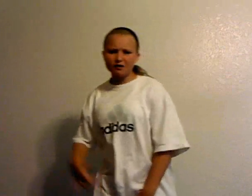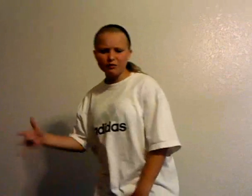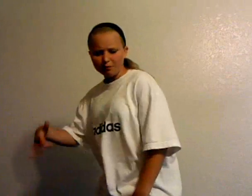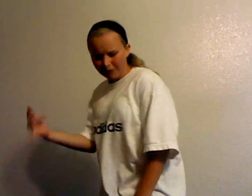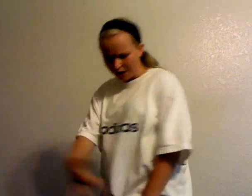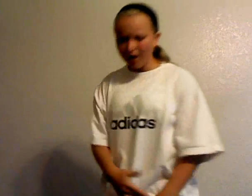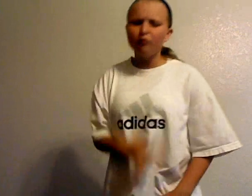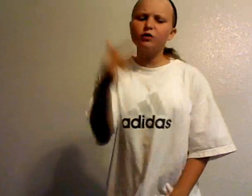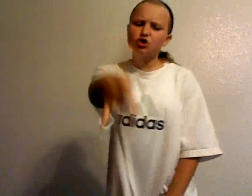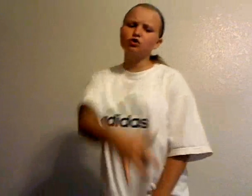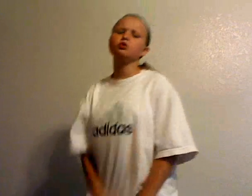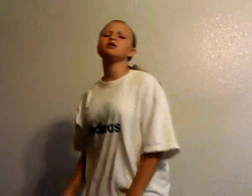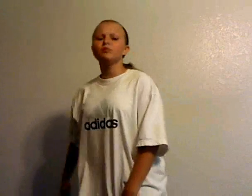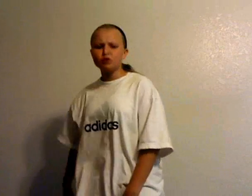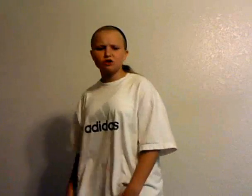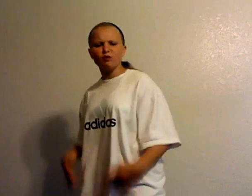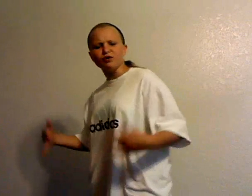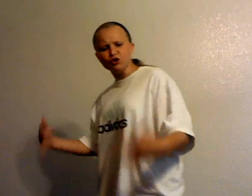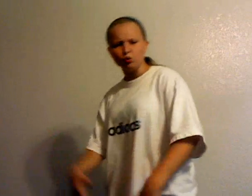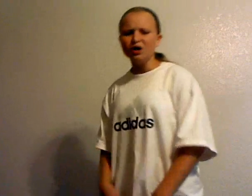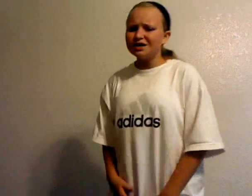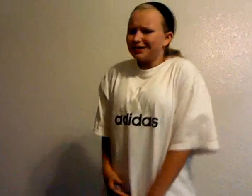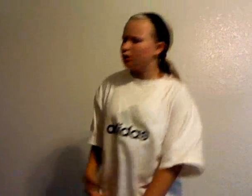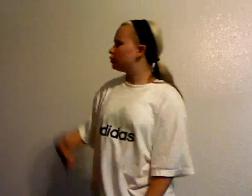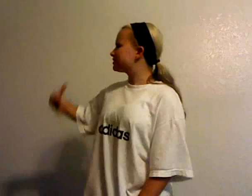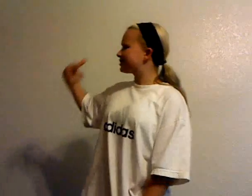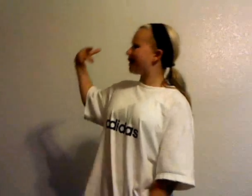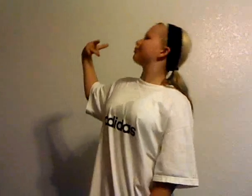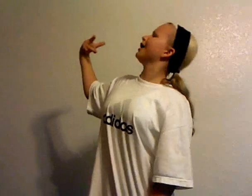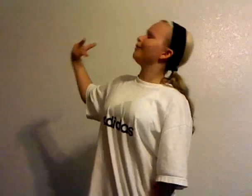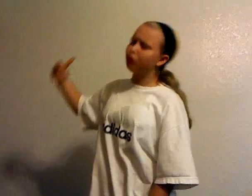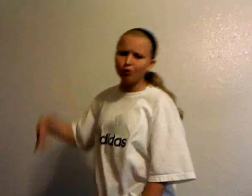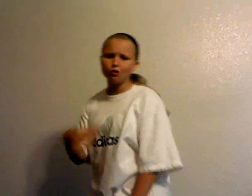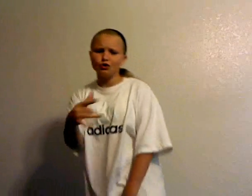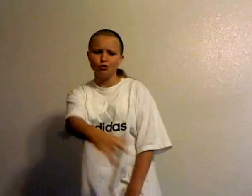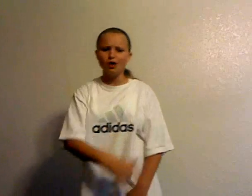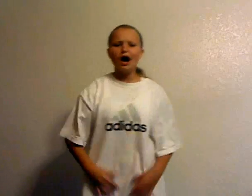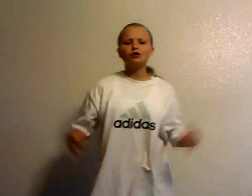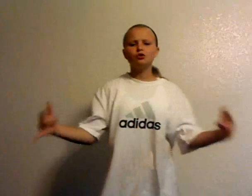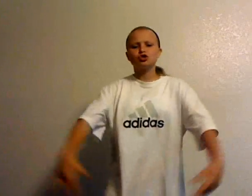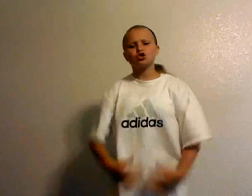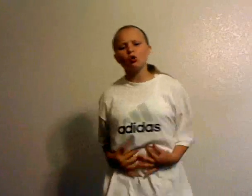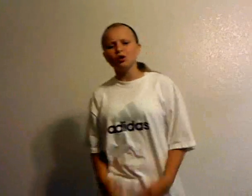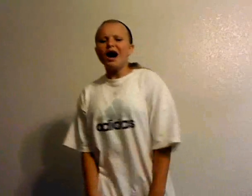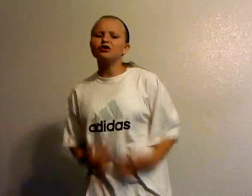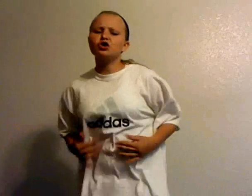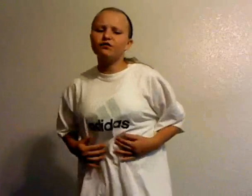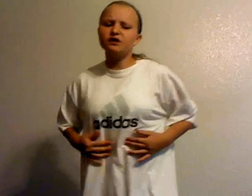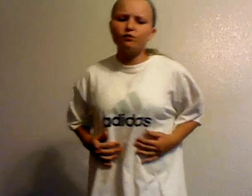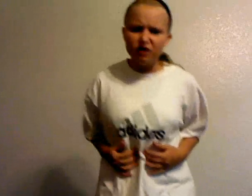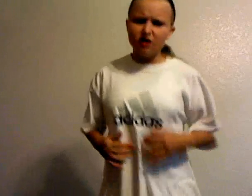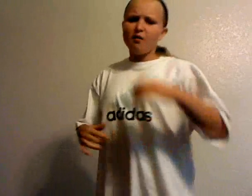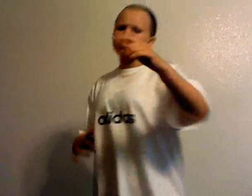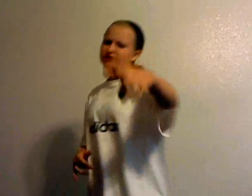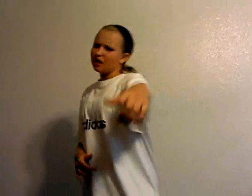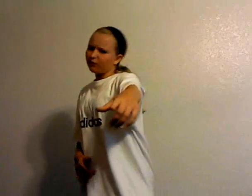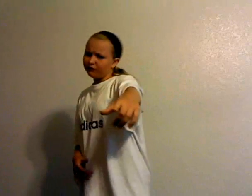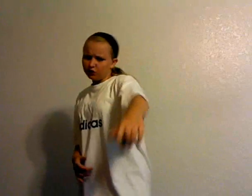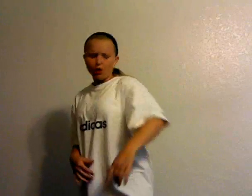make me mad What to do if the person will be you Standing on the side of God, pour on you I know you're strong, I know you're feeling me But if there's help with you,